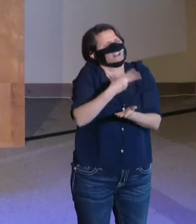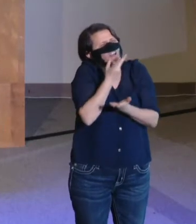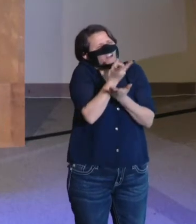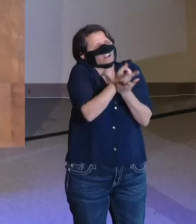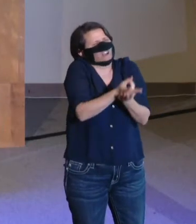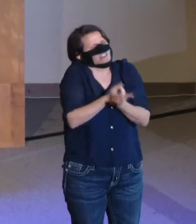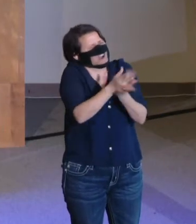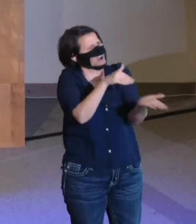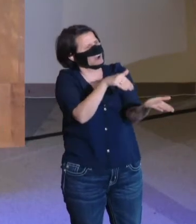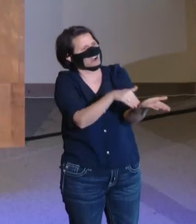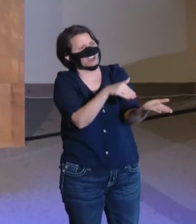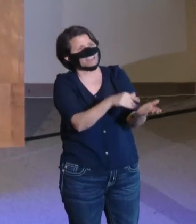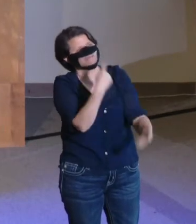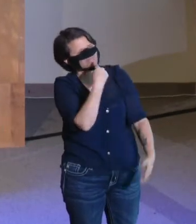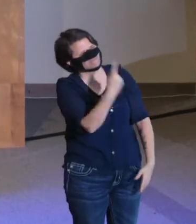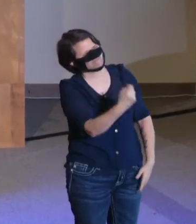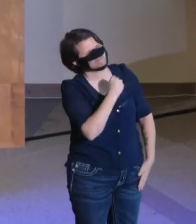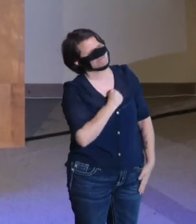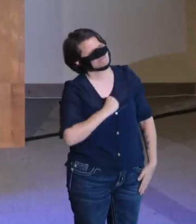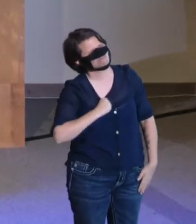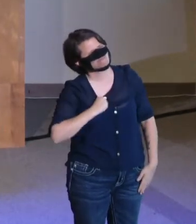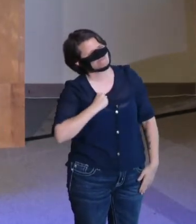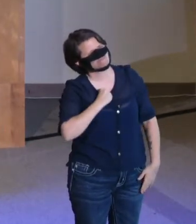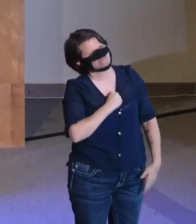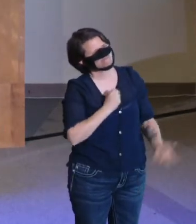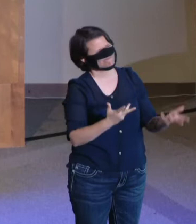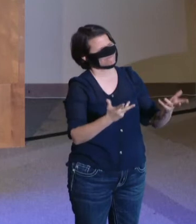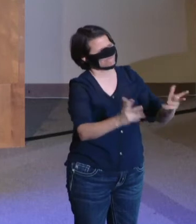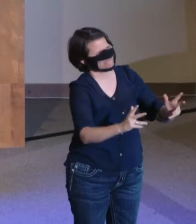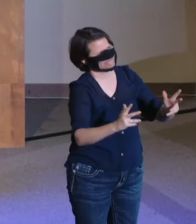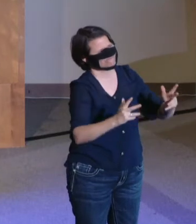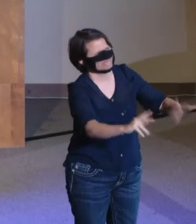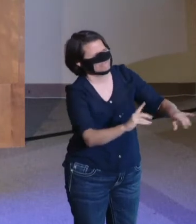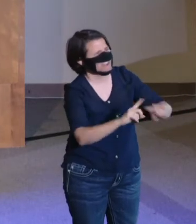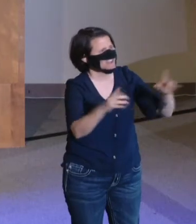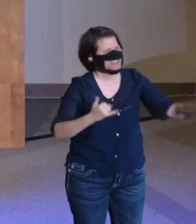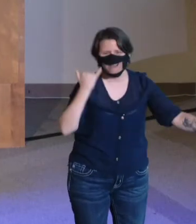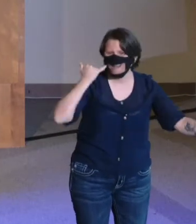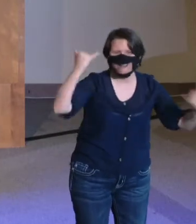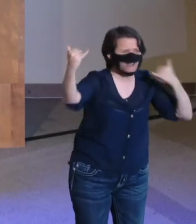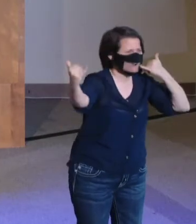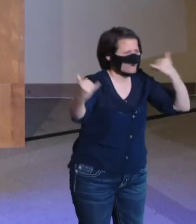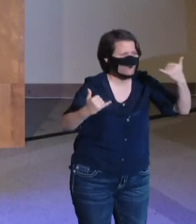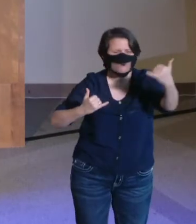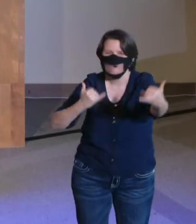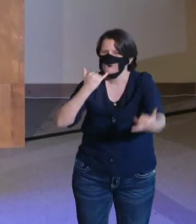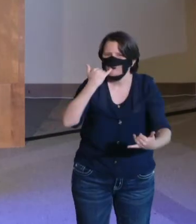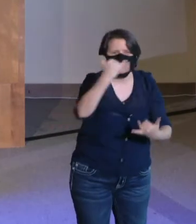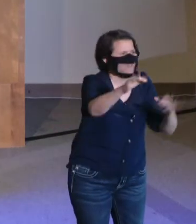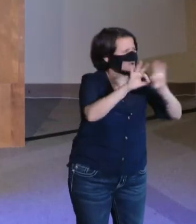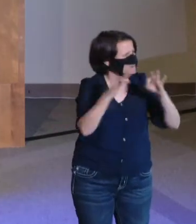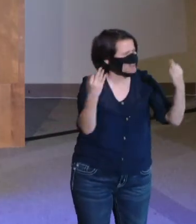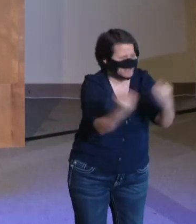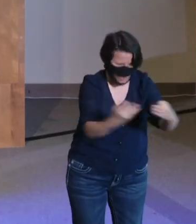the doctor says there's nothing he can do. And while they called your family, he cried out, Lord,